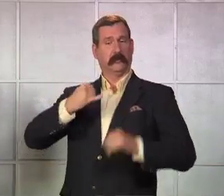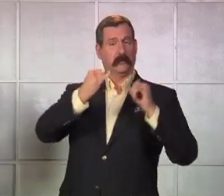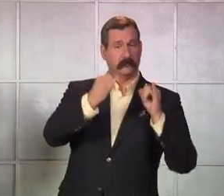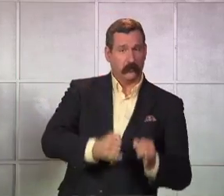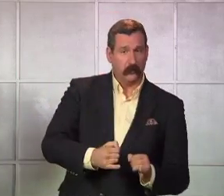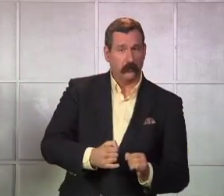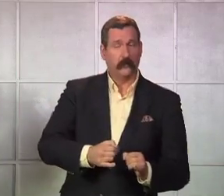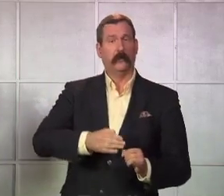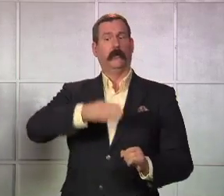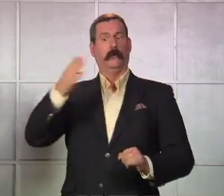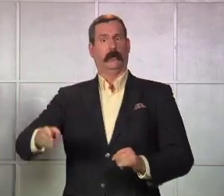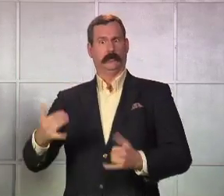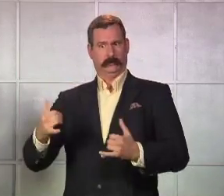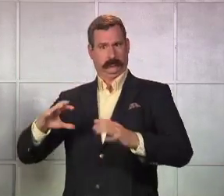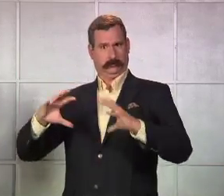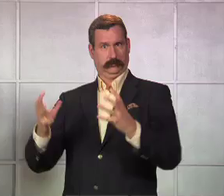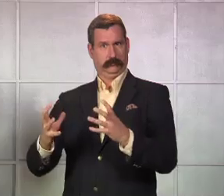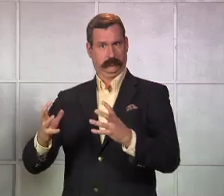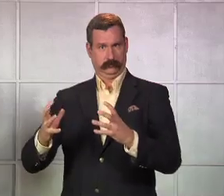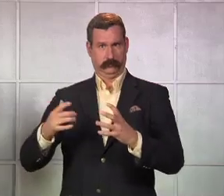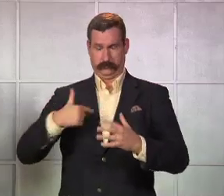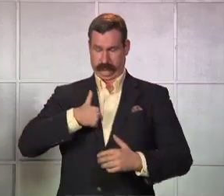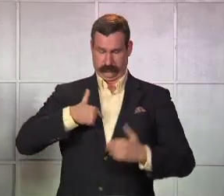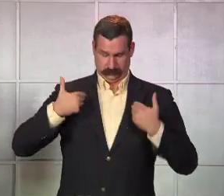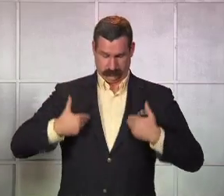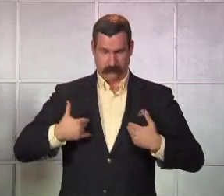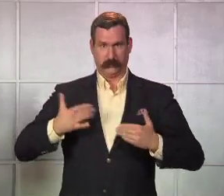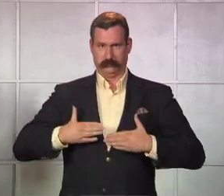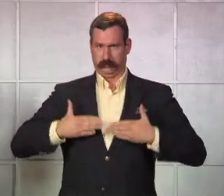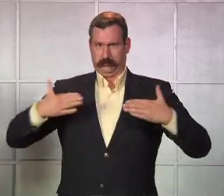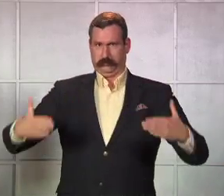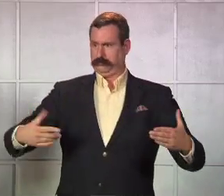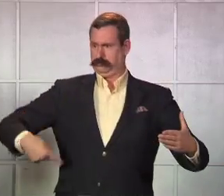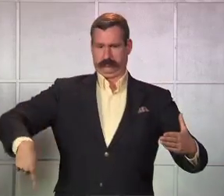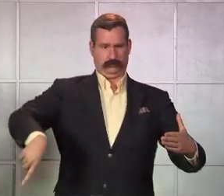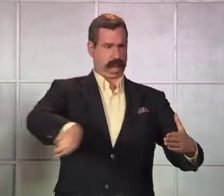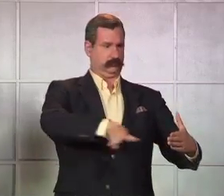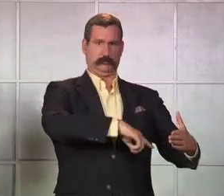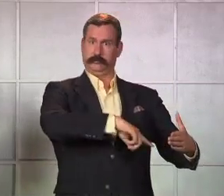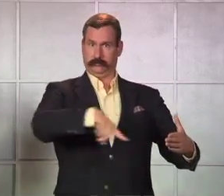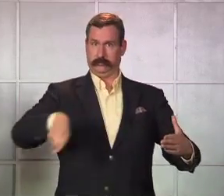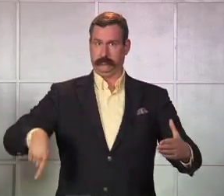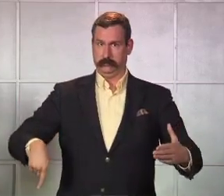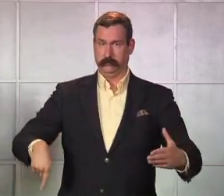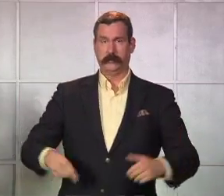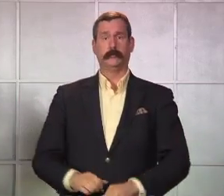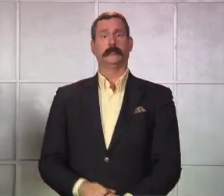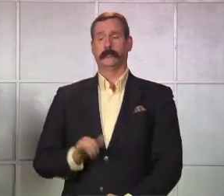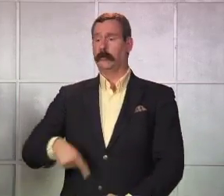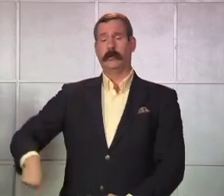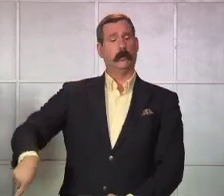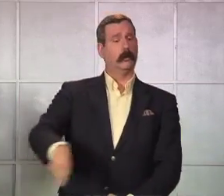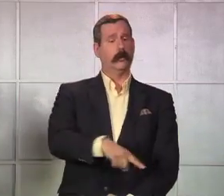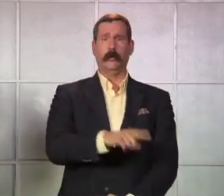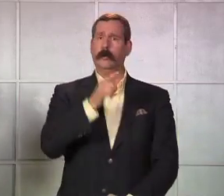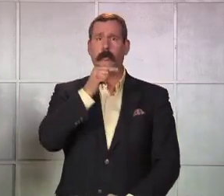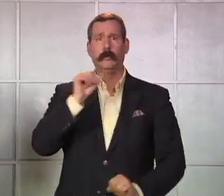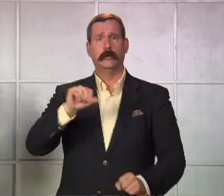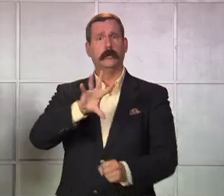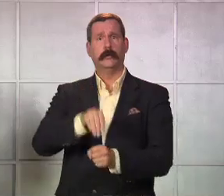Previously, we discussed individual leadership. Now we're going to broaden that topic and talk about group leadership. Examples of a